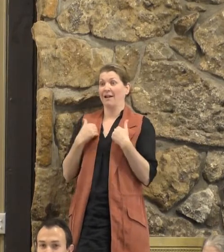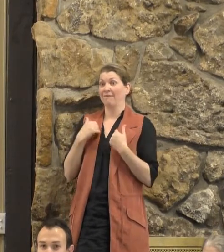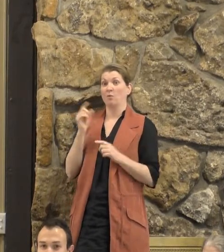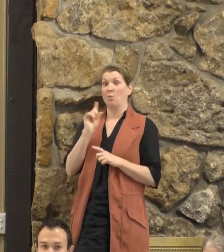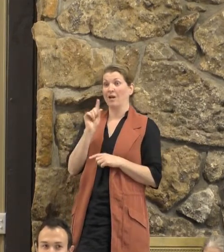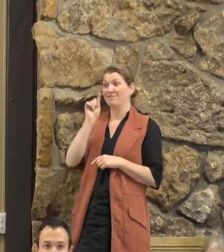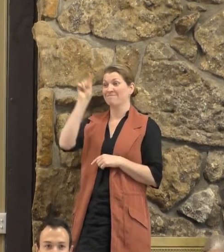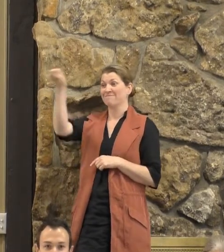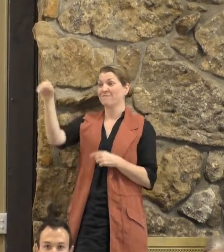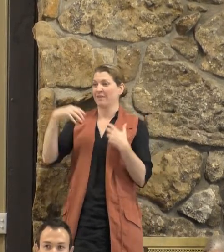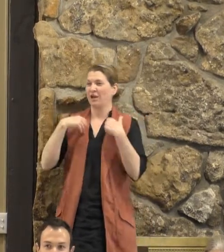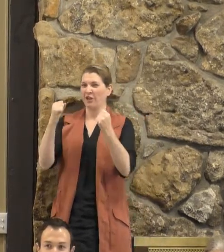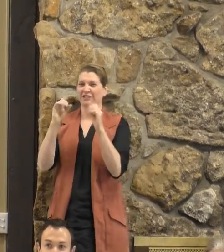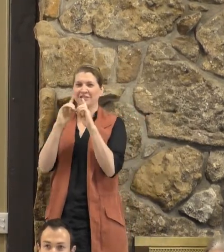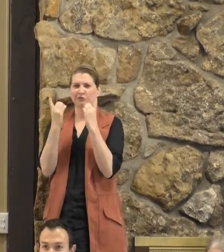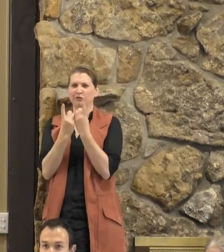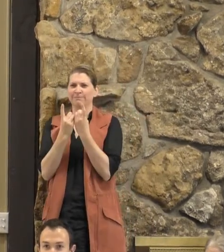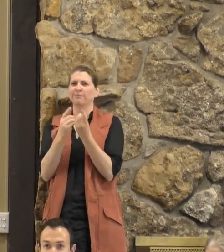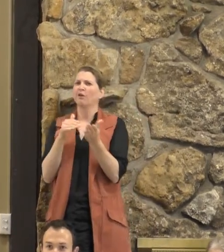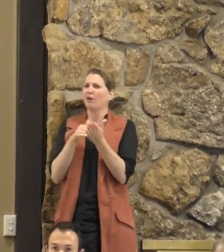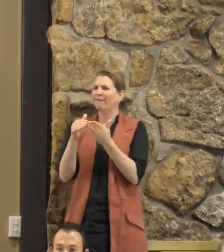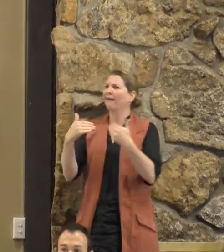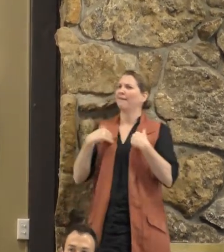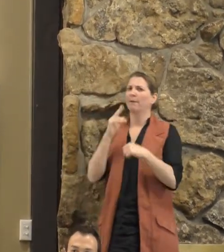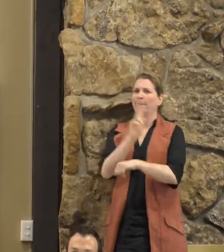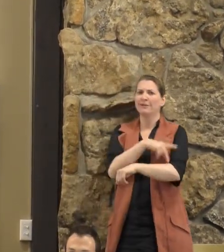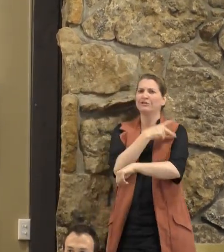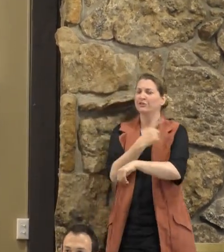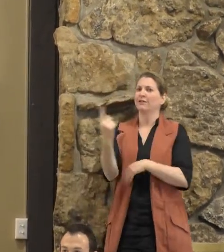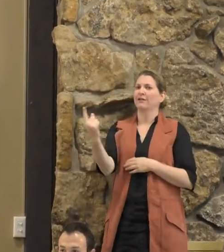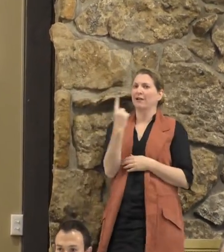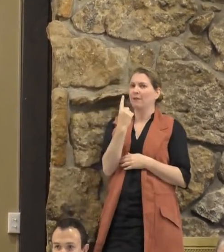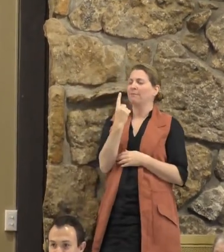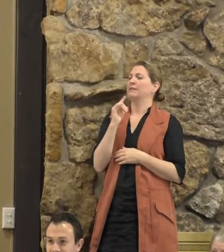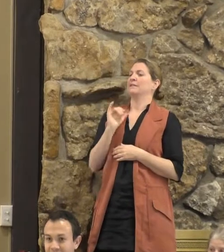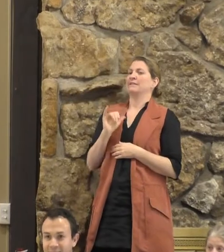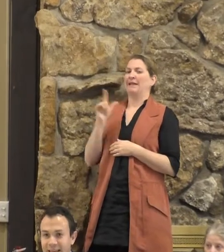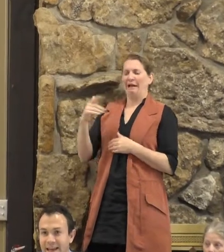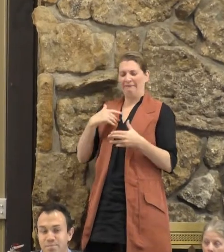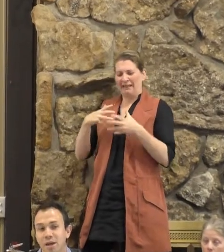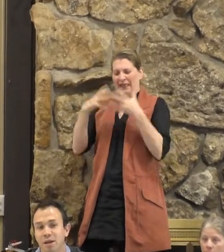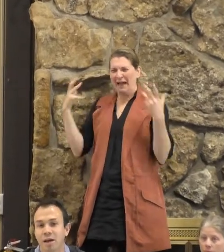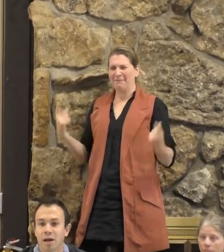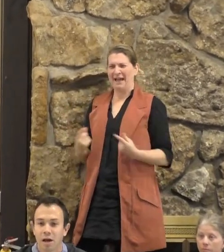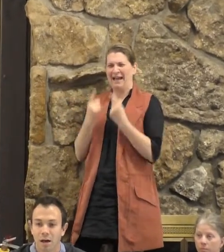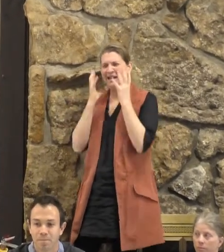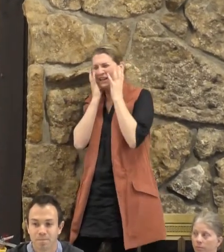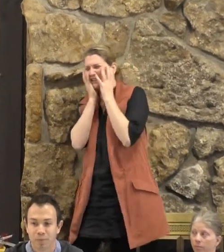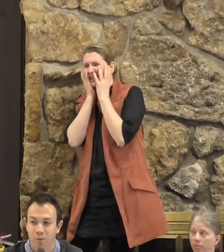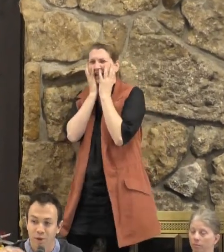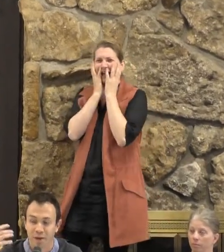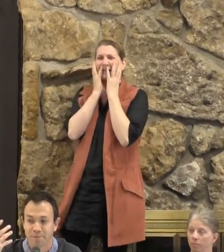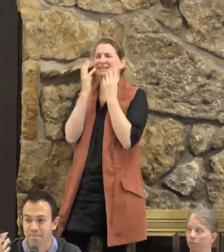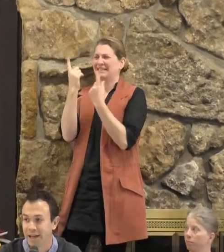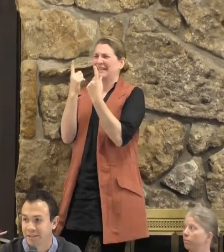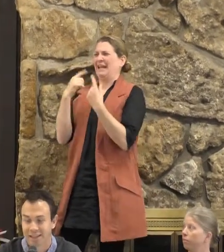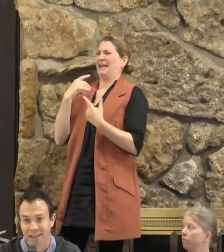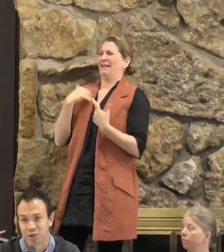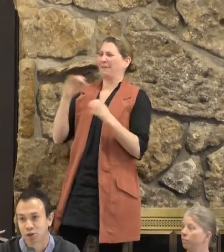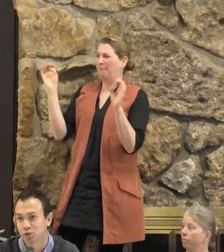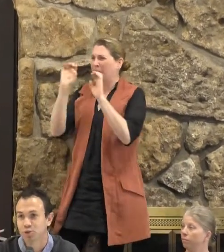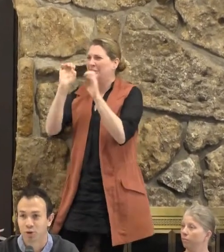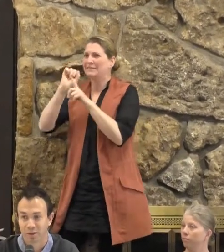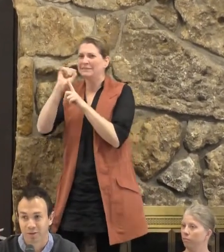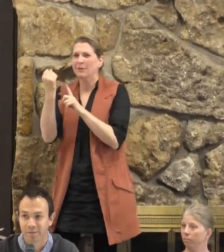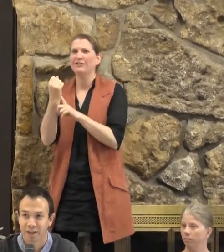lot of the times we see patients who come that are in a lot of pain, and they come in for an emergency exam with a badly